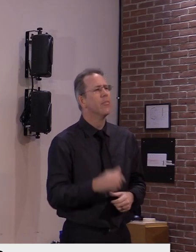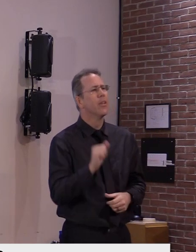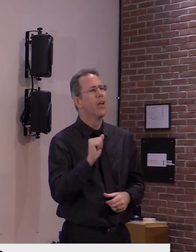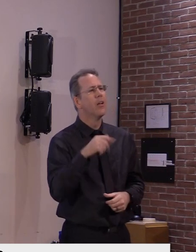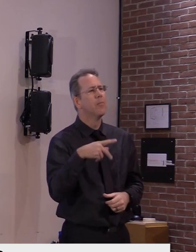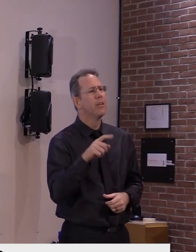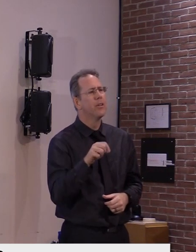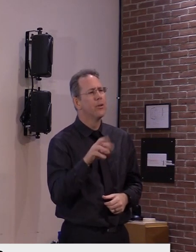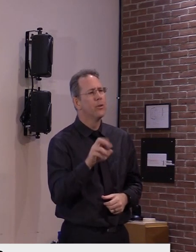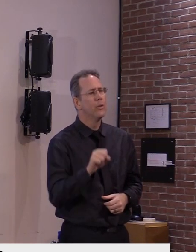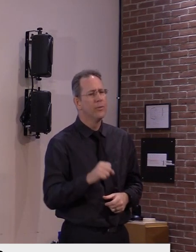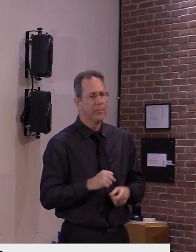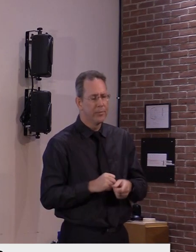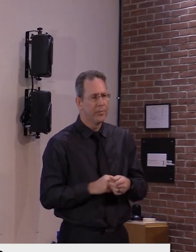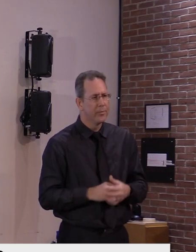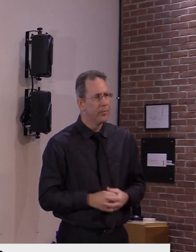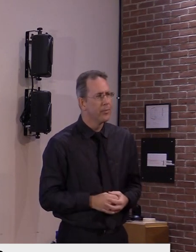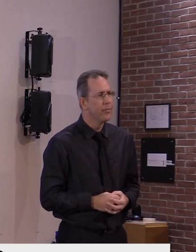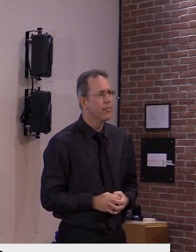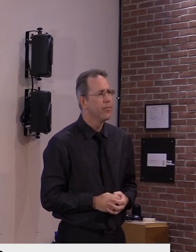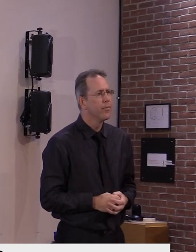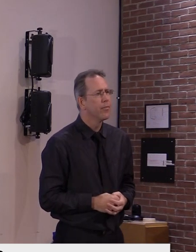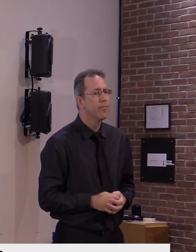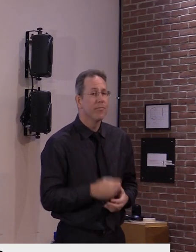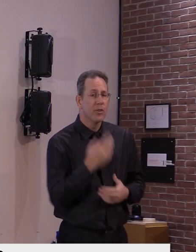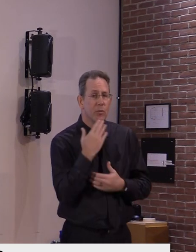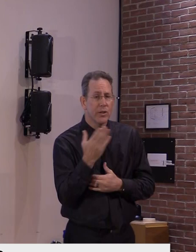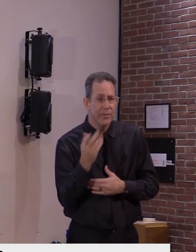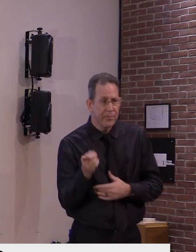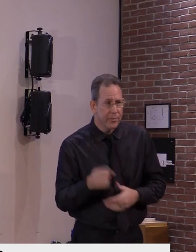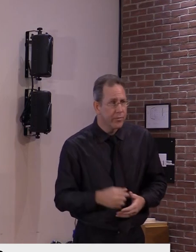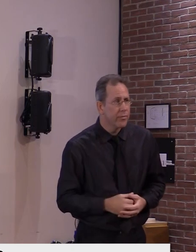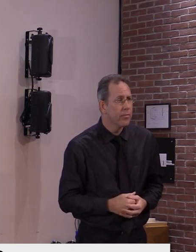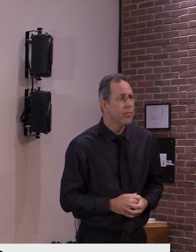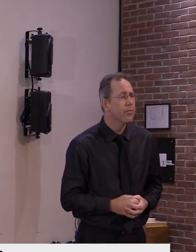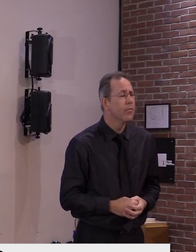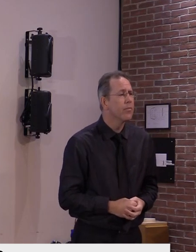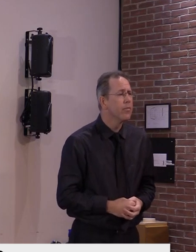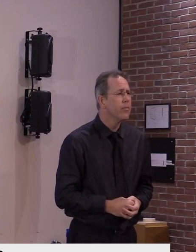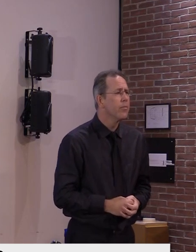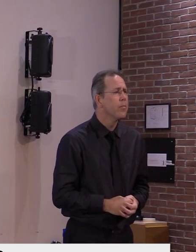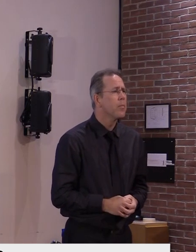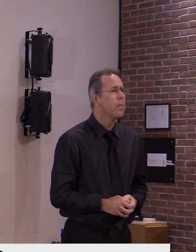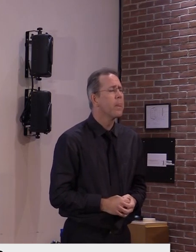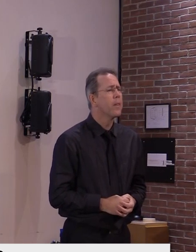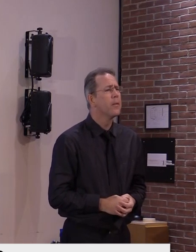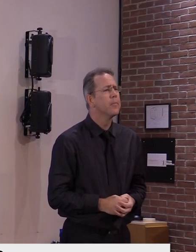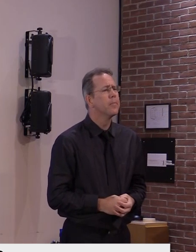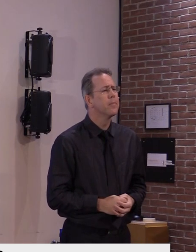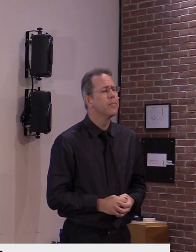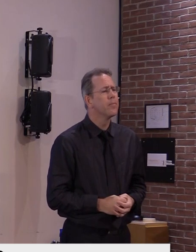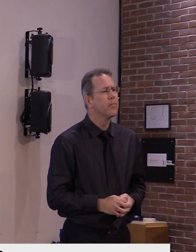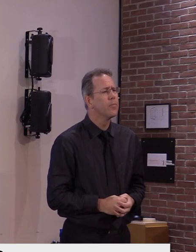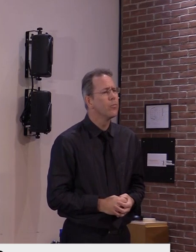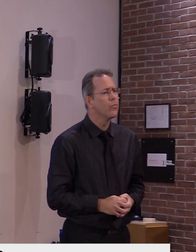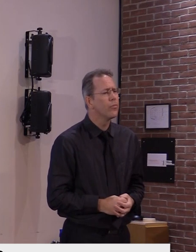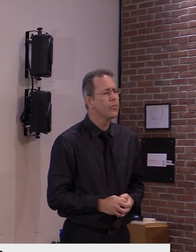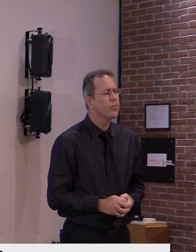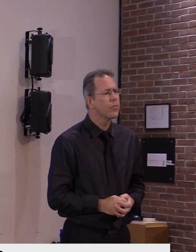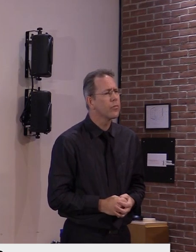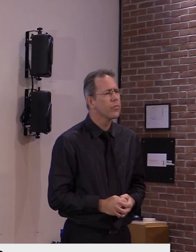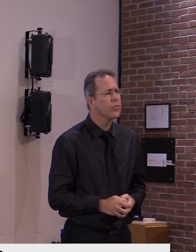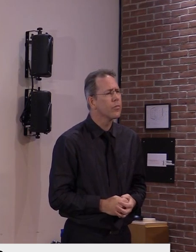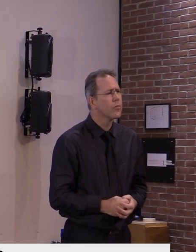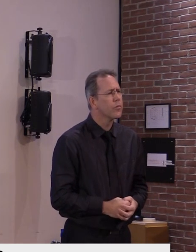Hi, good morning, everybody. Another question about the school. I'm not coming up with the right words